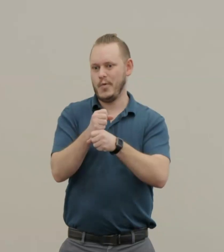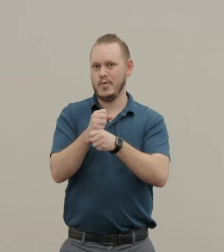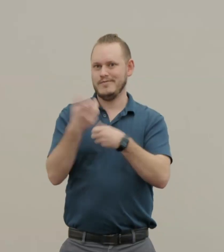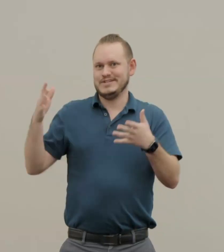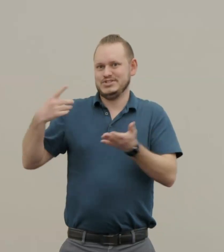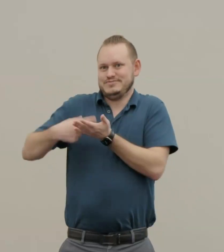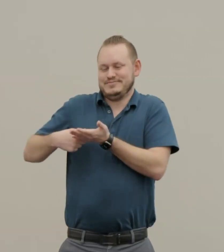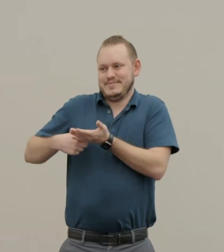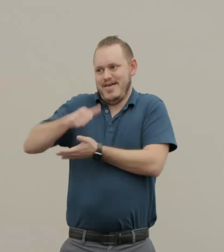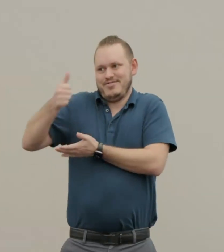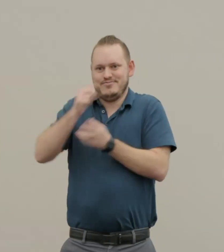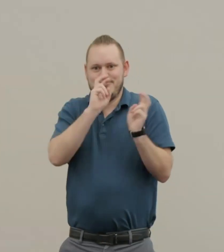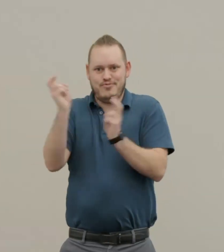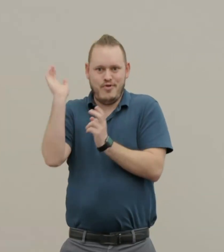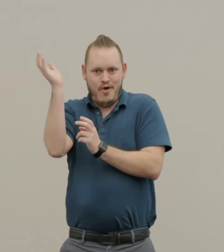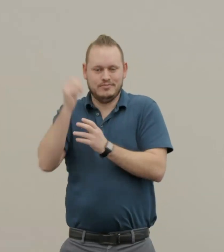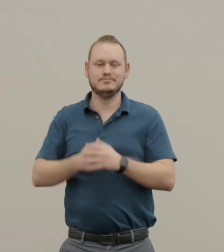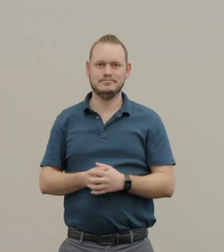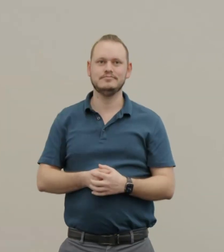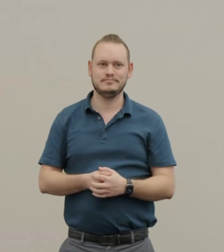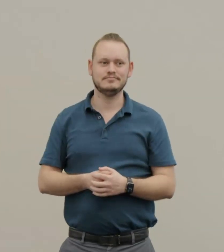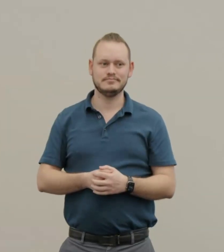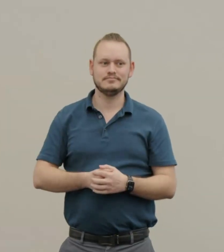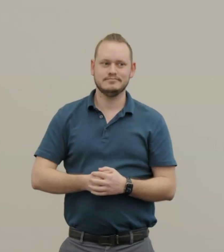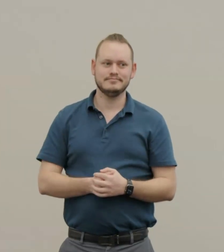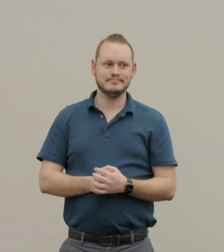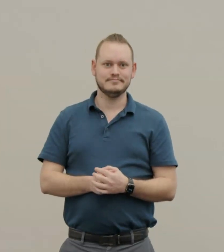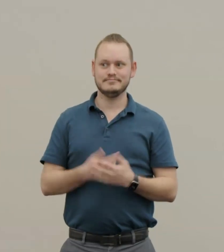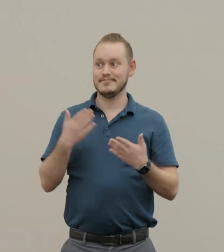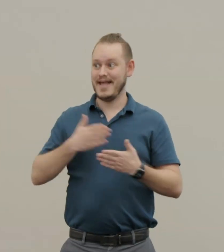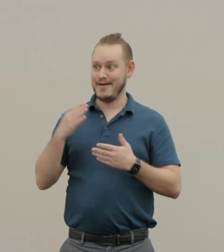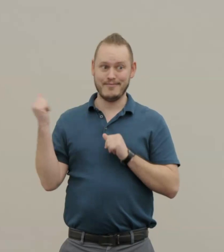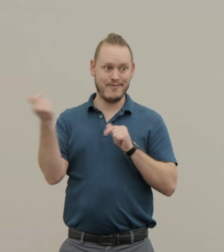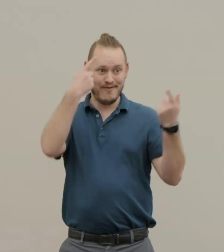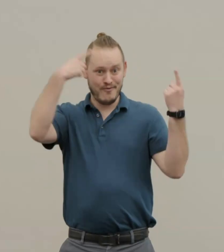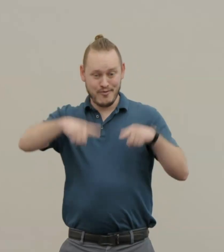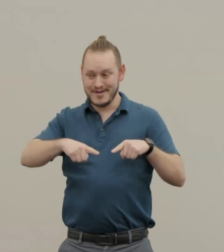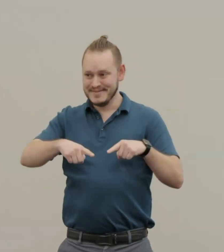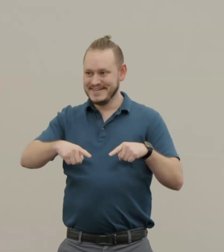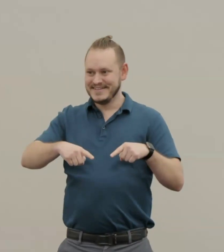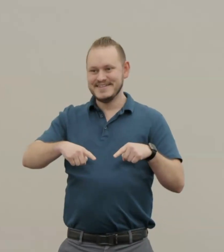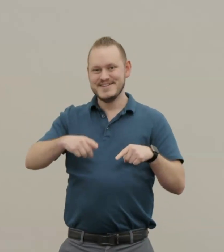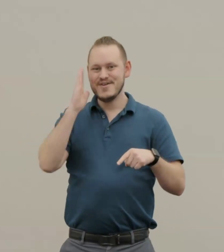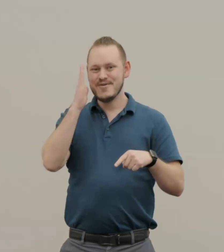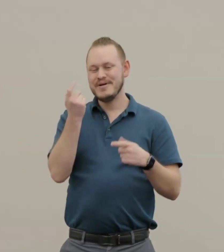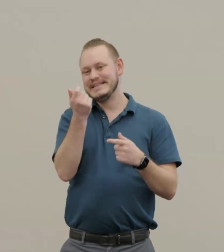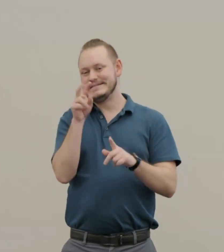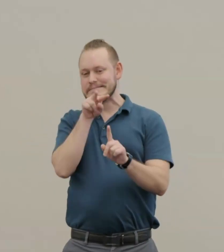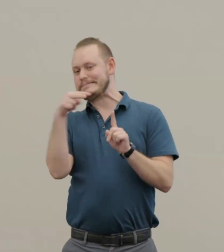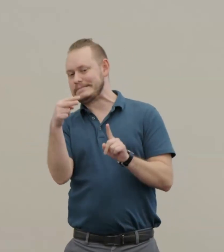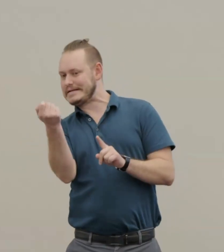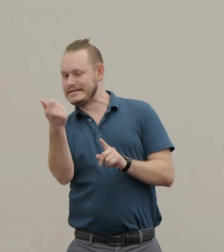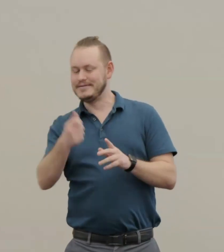other talks that I'm so happy we're all in agreement on these talks, but you're all going to get a little bit of a different